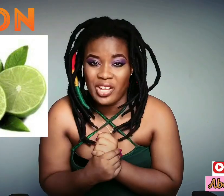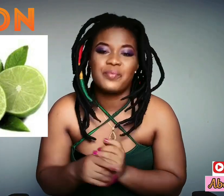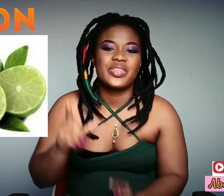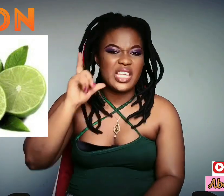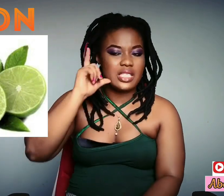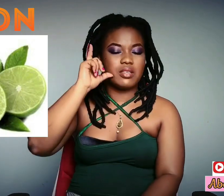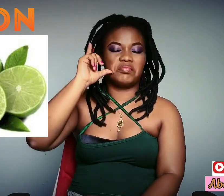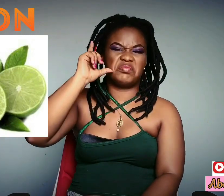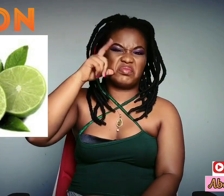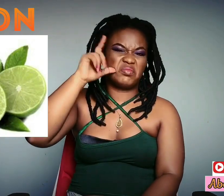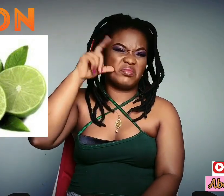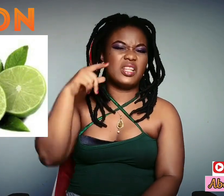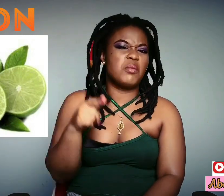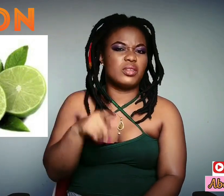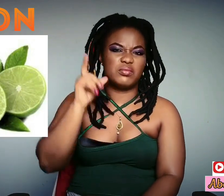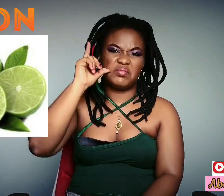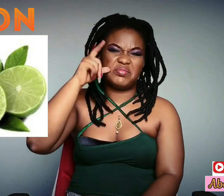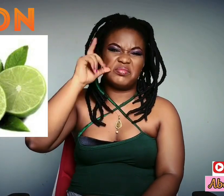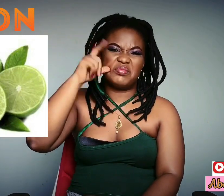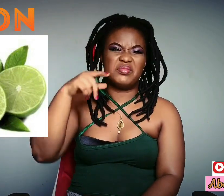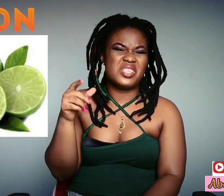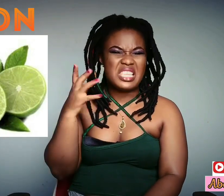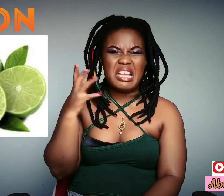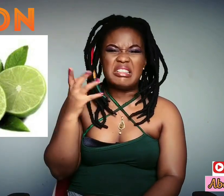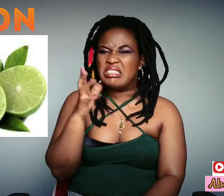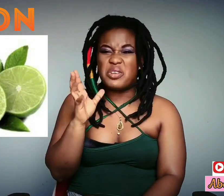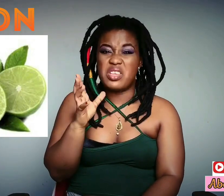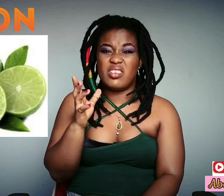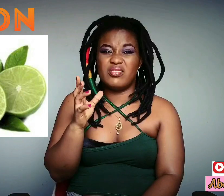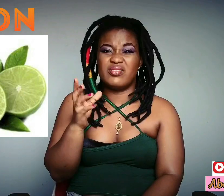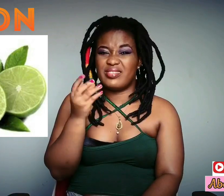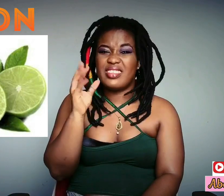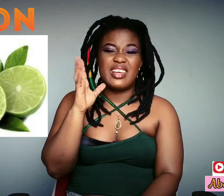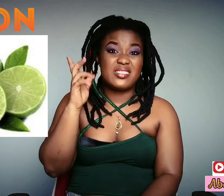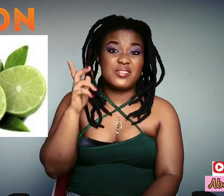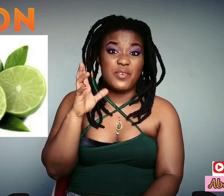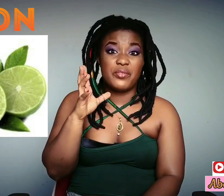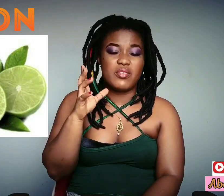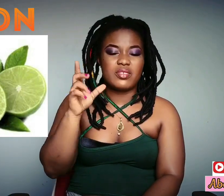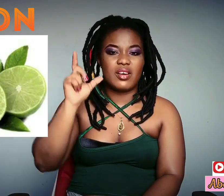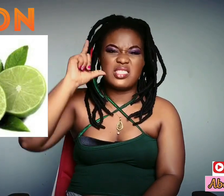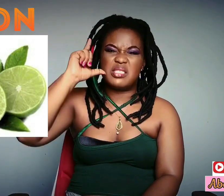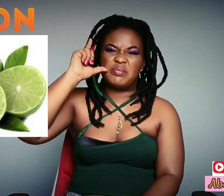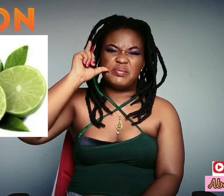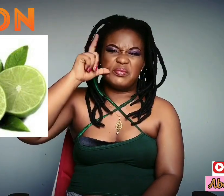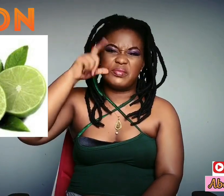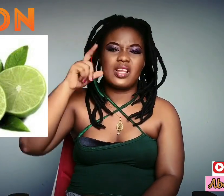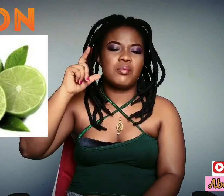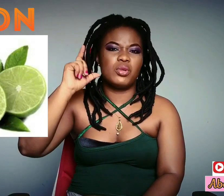Oh yeah. Lemon. Just say it's very very sad.